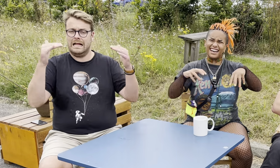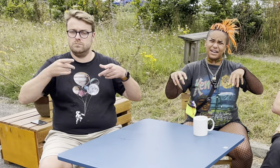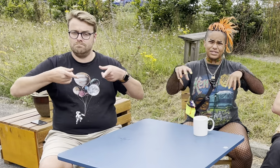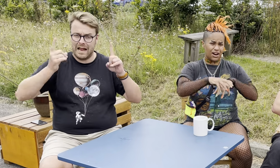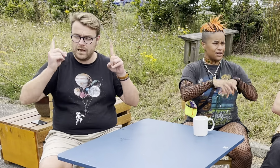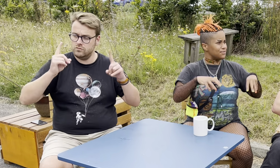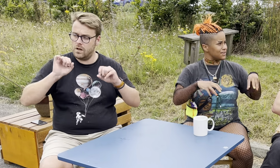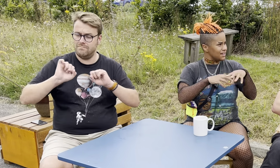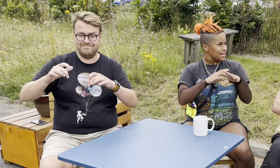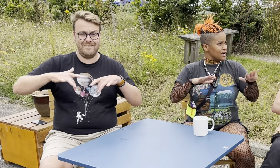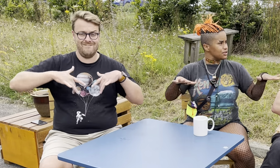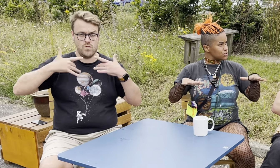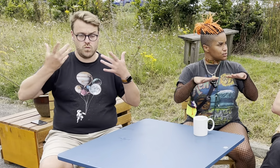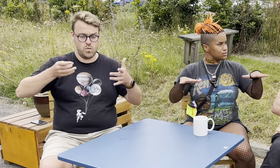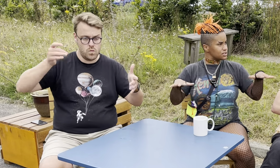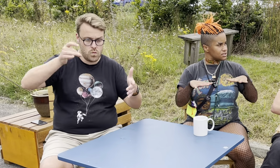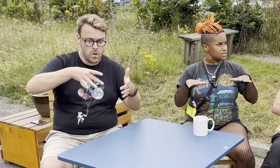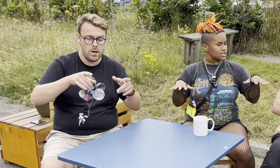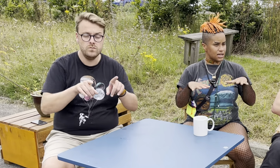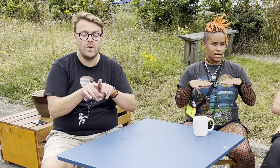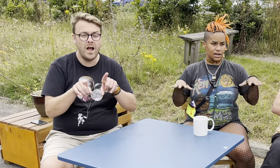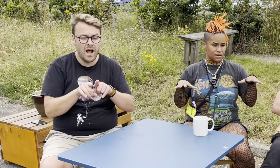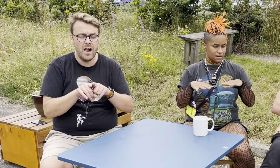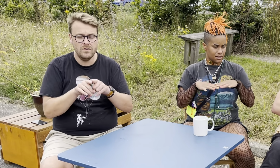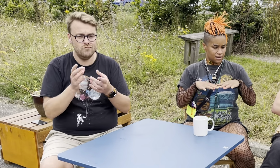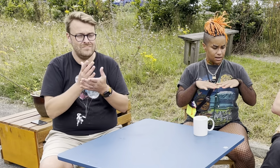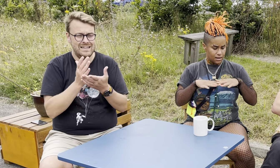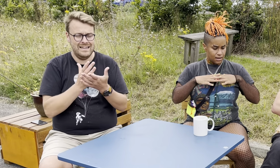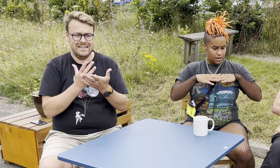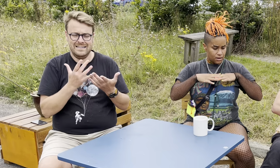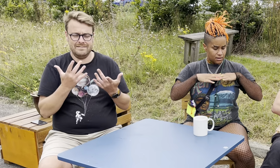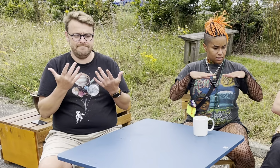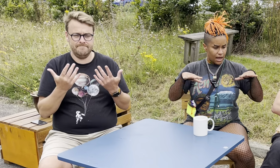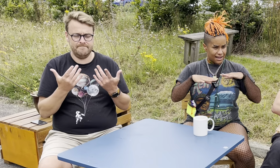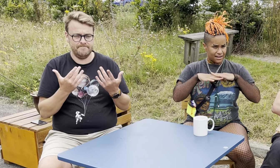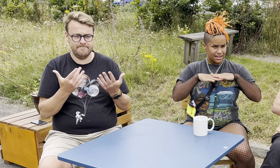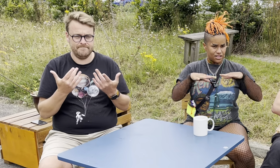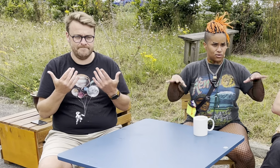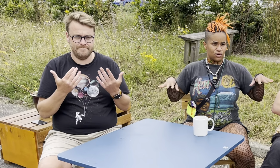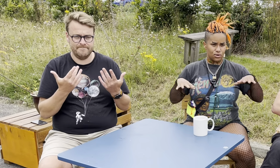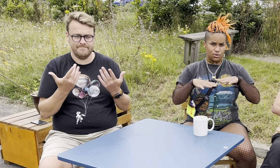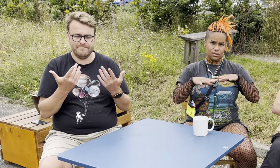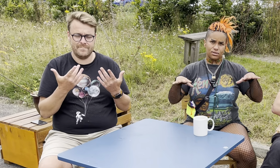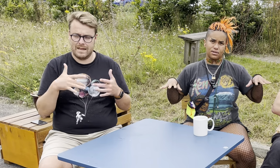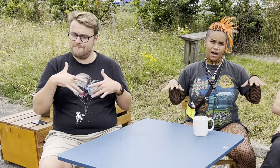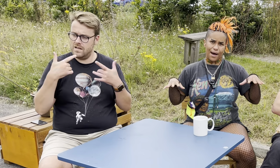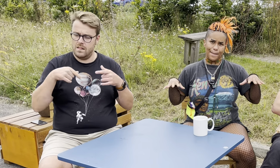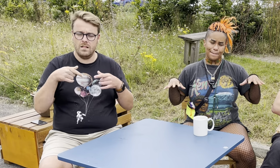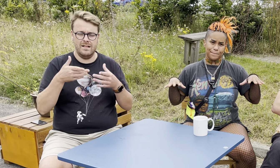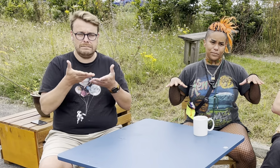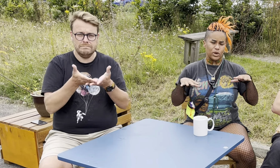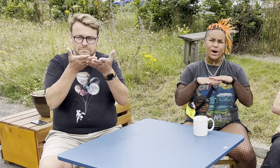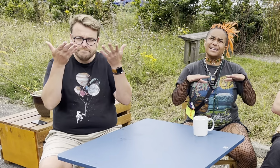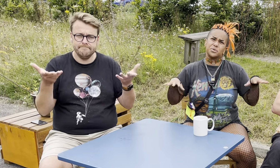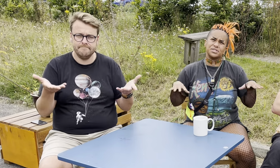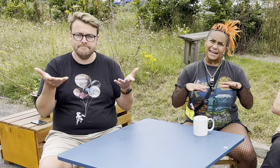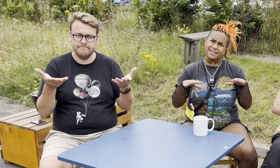it was all such a like equal, we all had equal